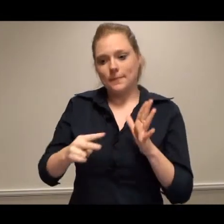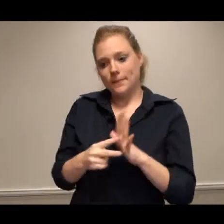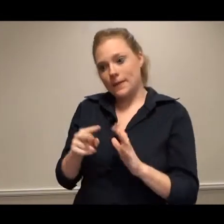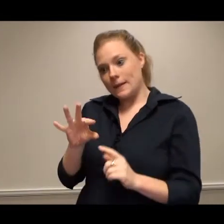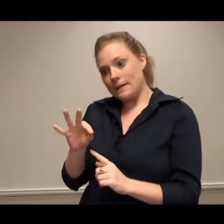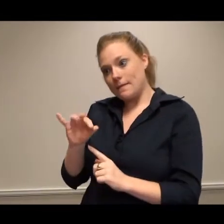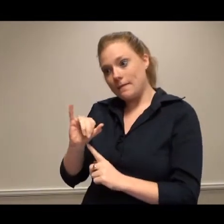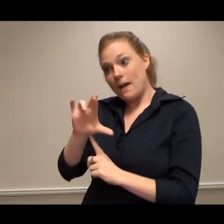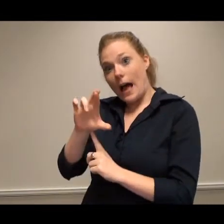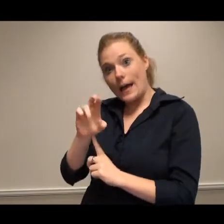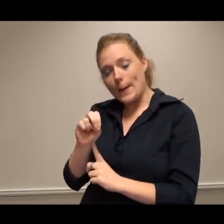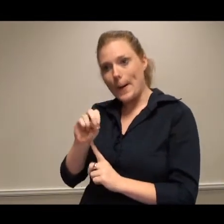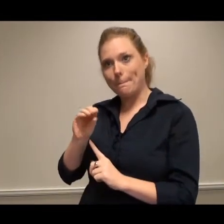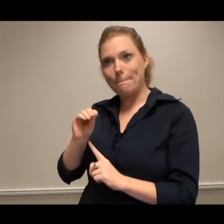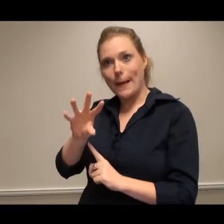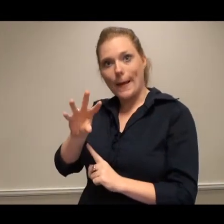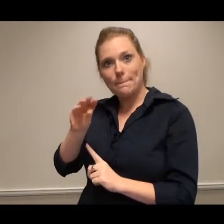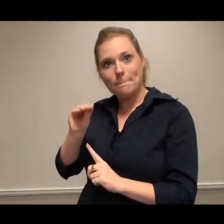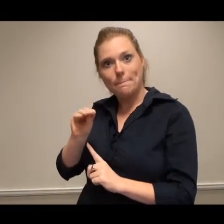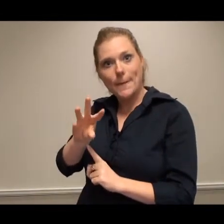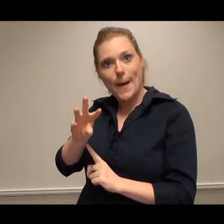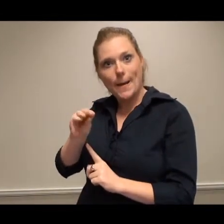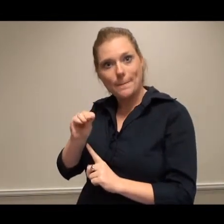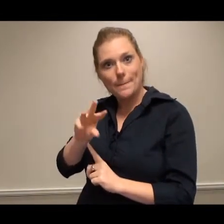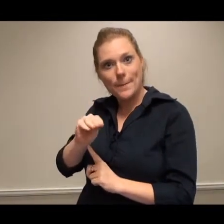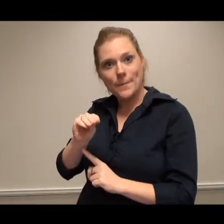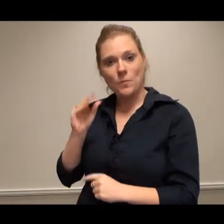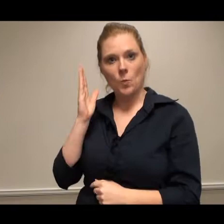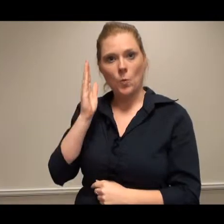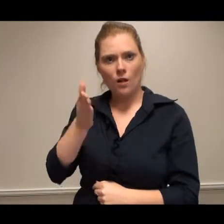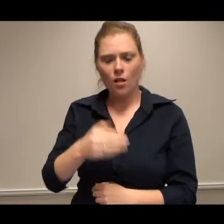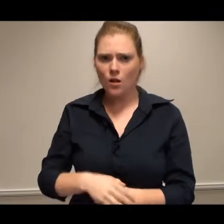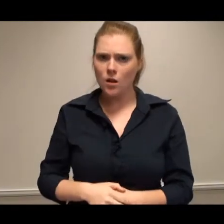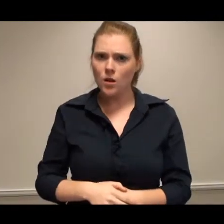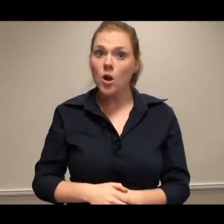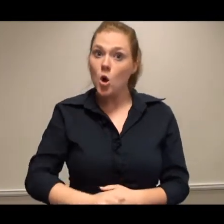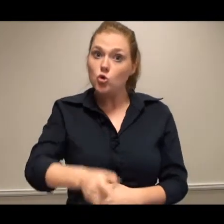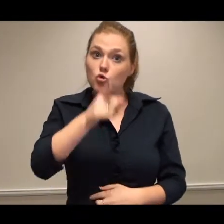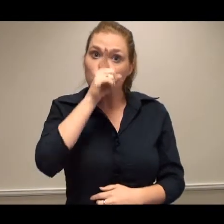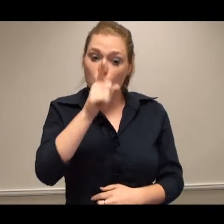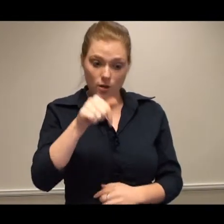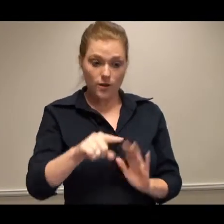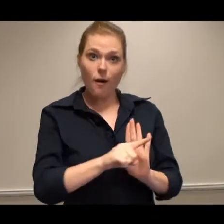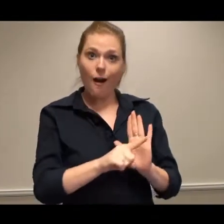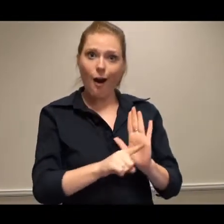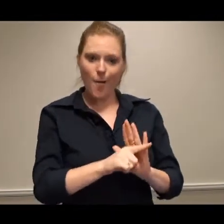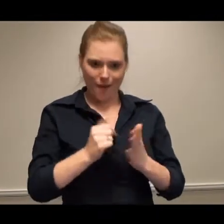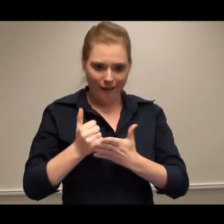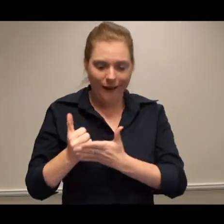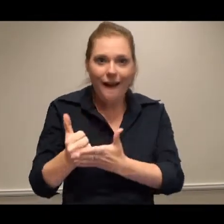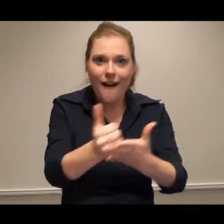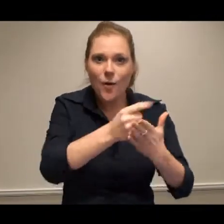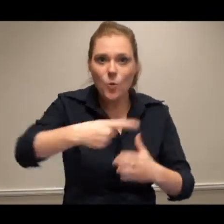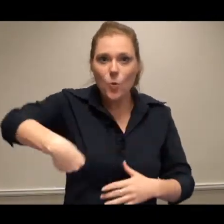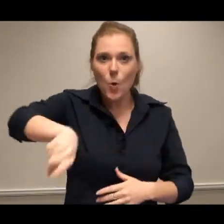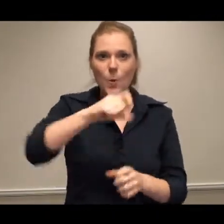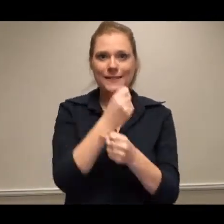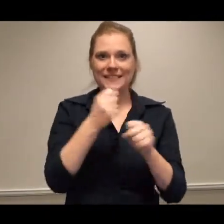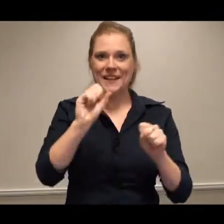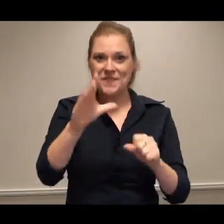While this is intended as a life safety device, it can also be used